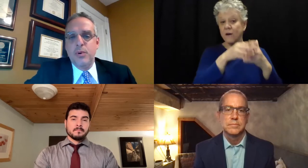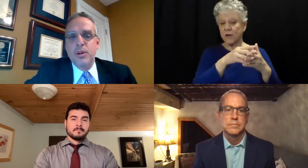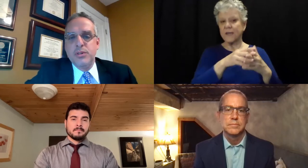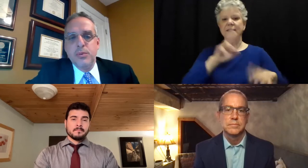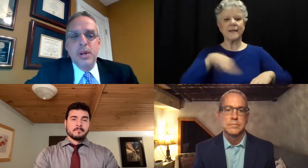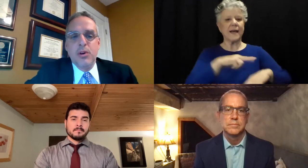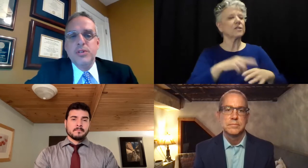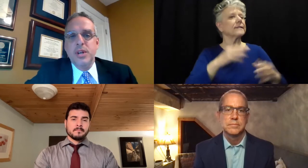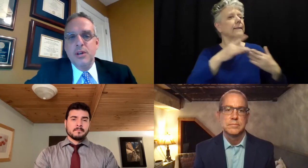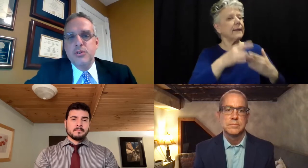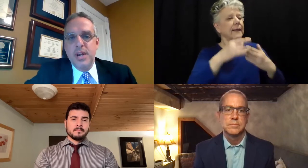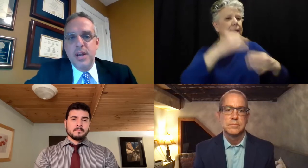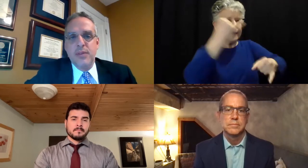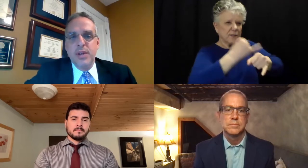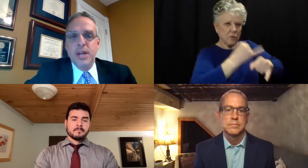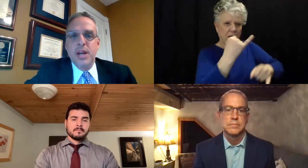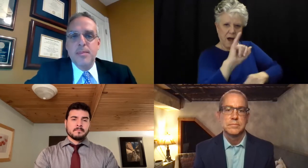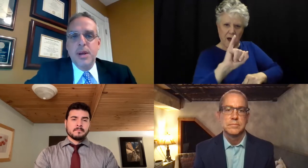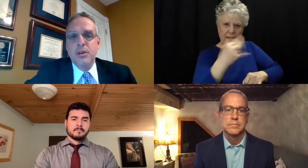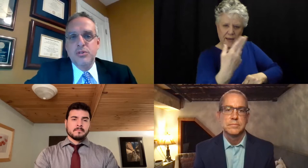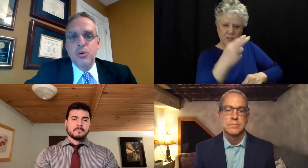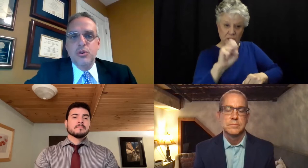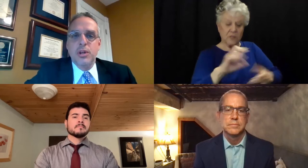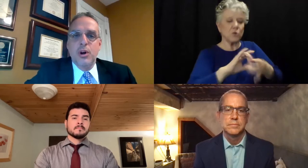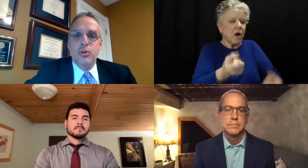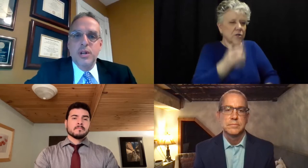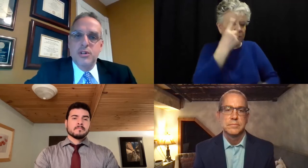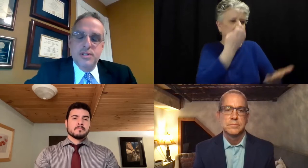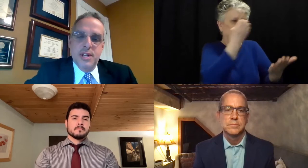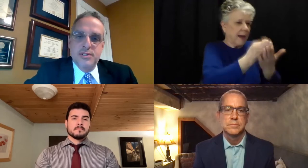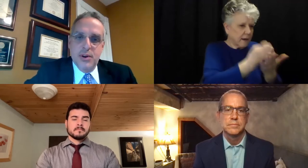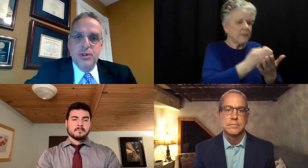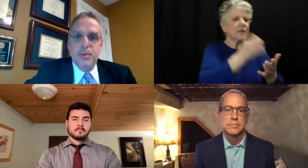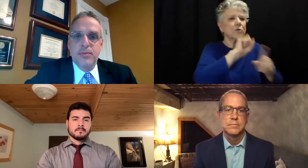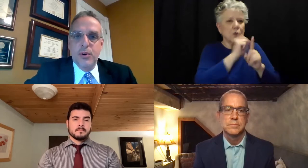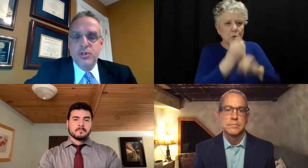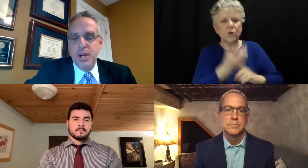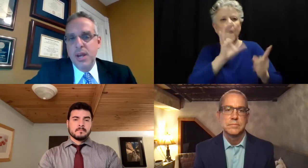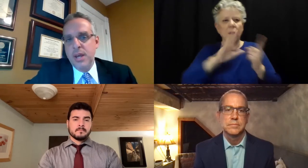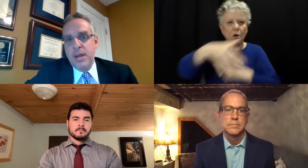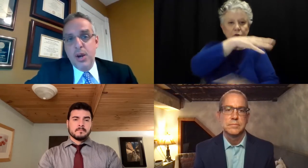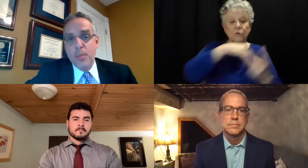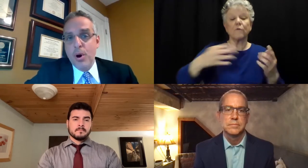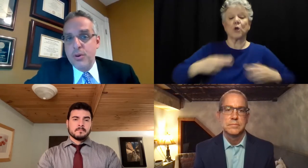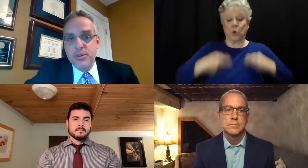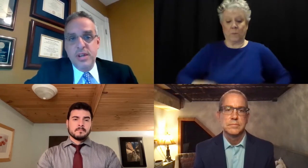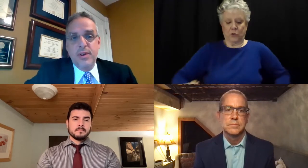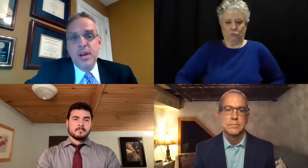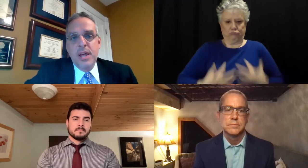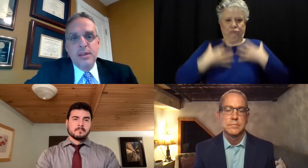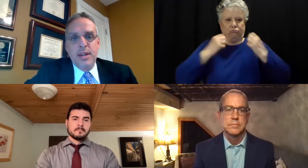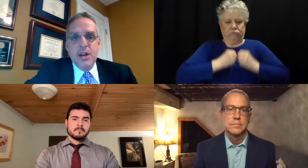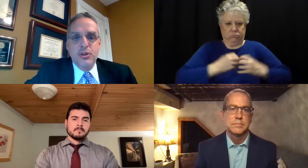institute devoted to increasing understanding of the economic, social, and cultural conditions necessary to human flourishing. And our partner